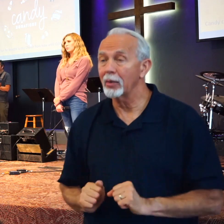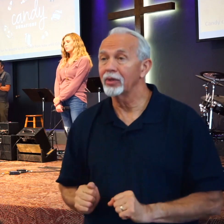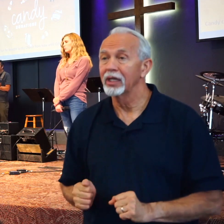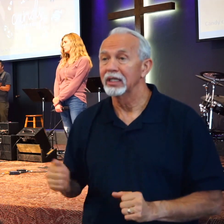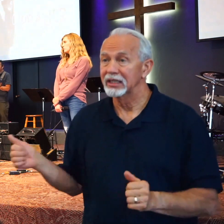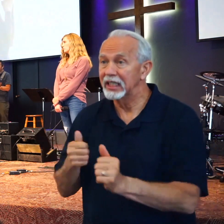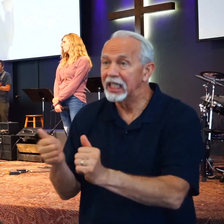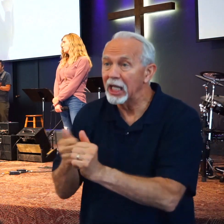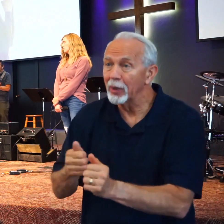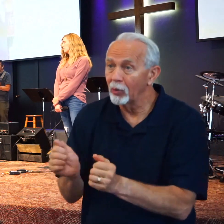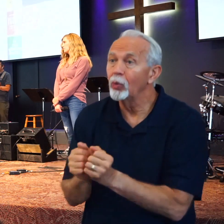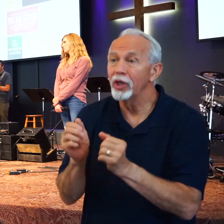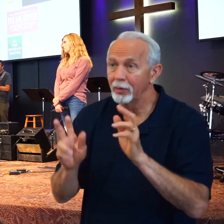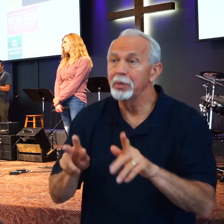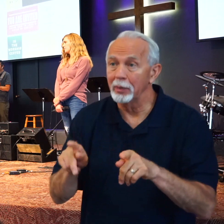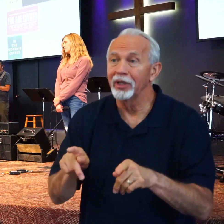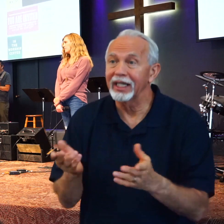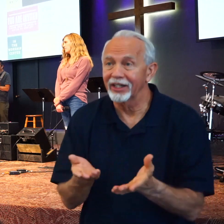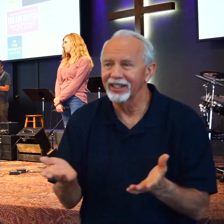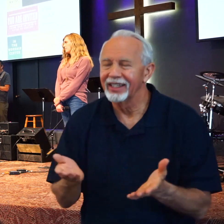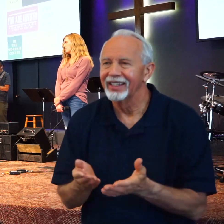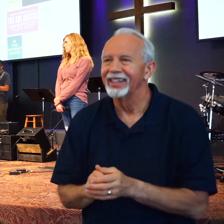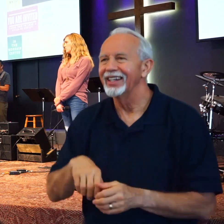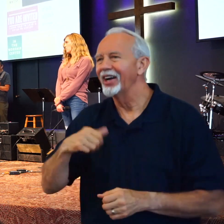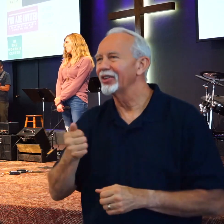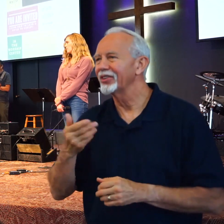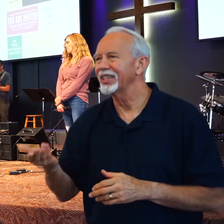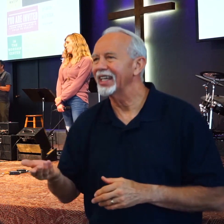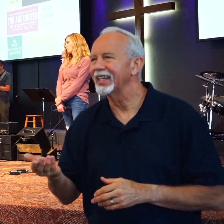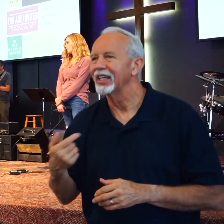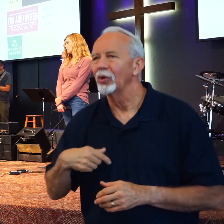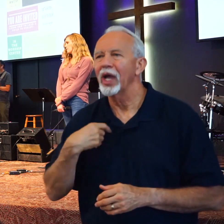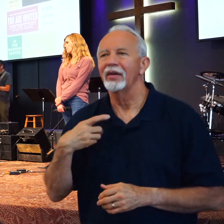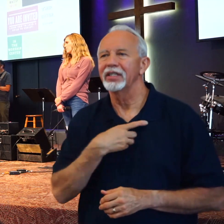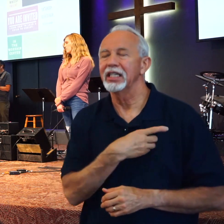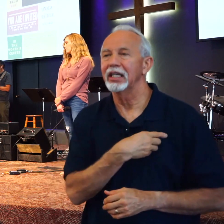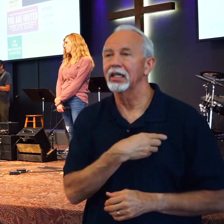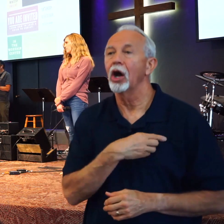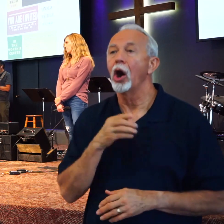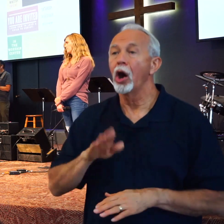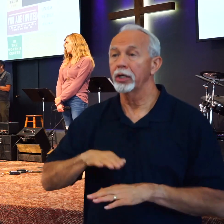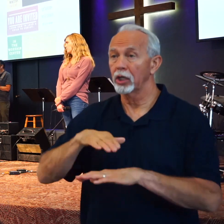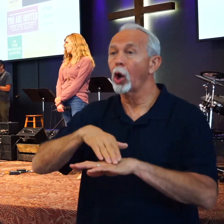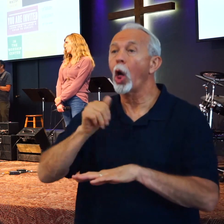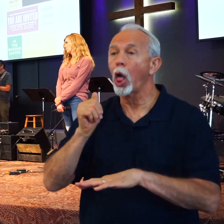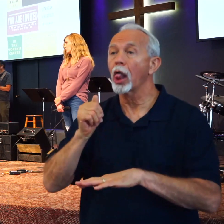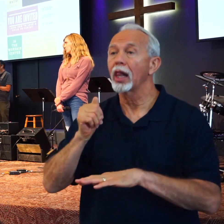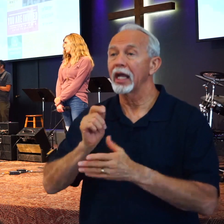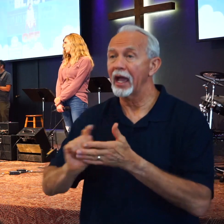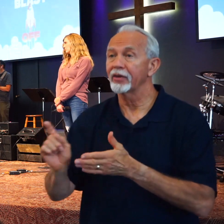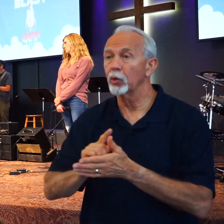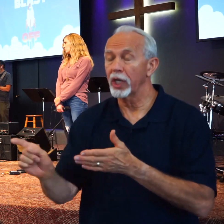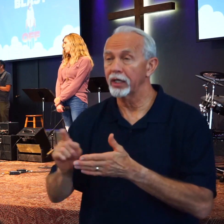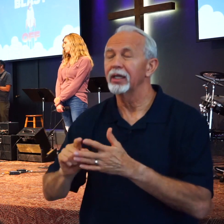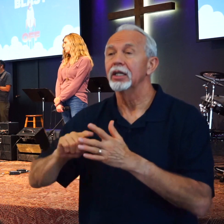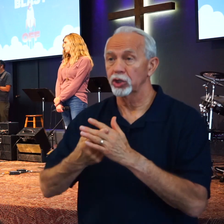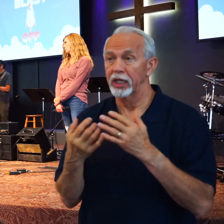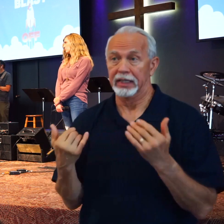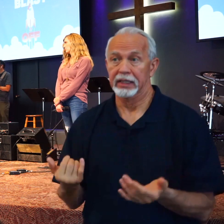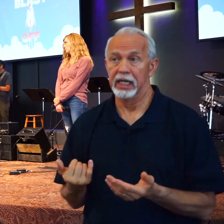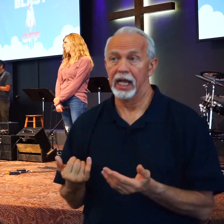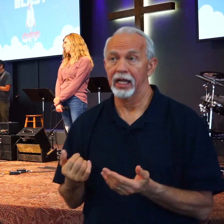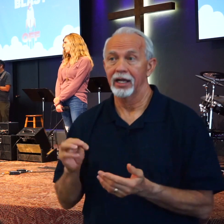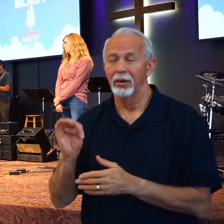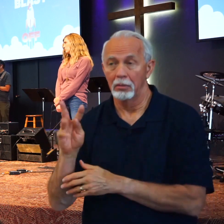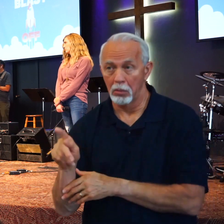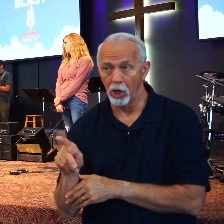the flock as a whole. And then the other thing is, we have a deacon who will be on call each week. And so starting today,